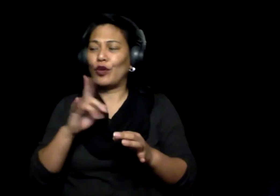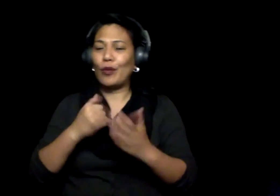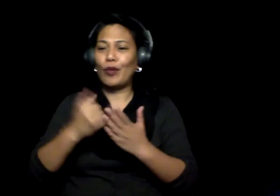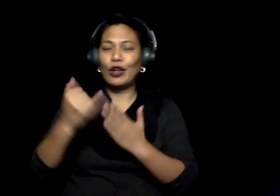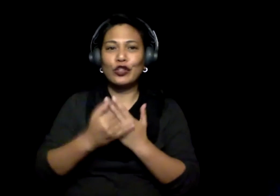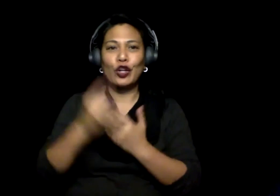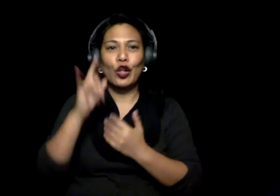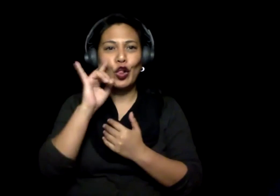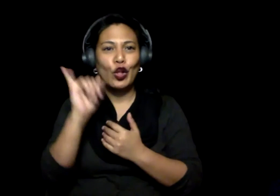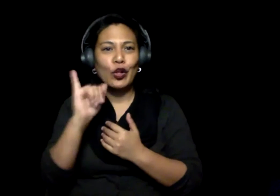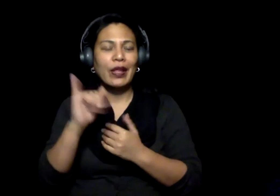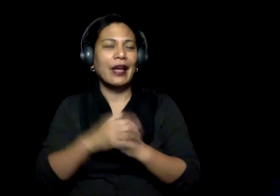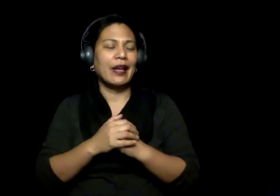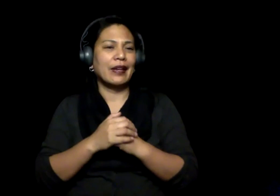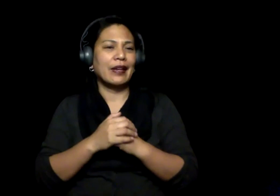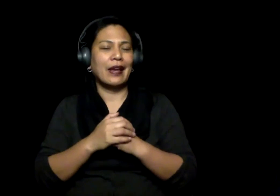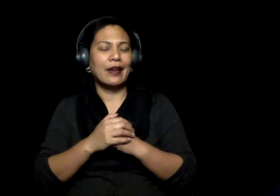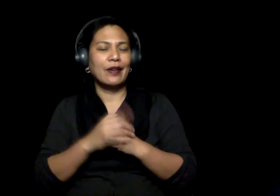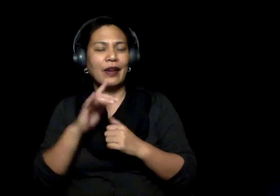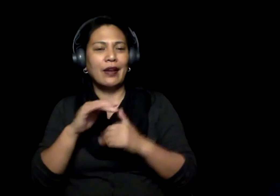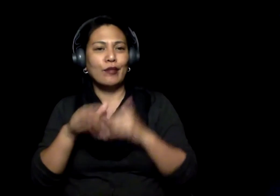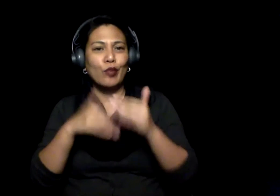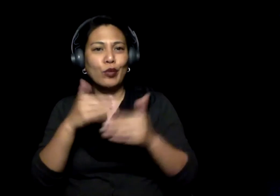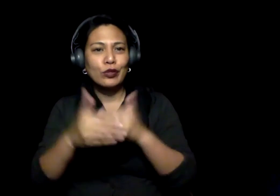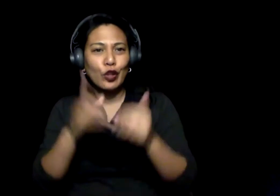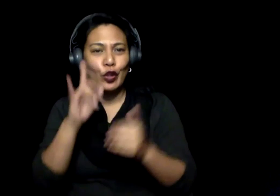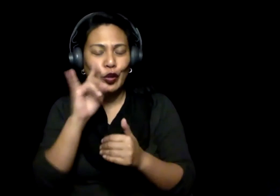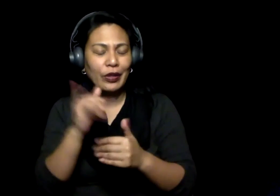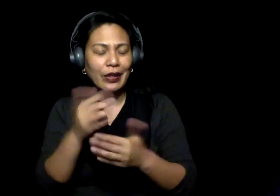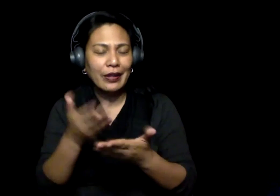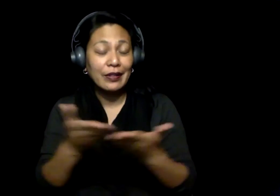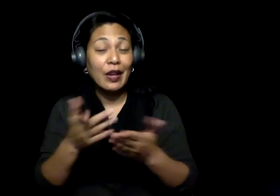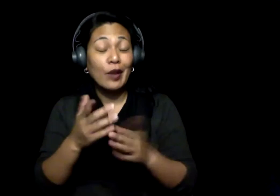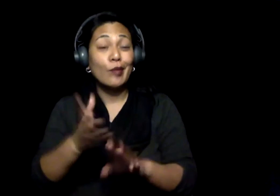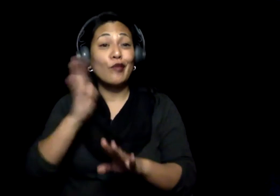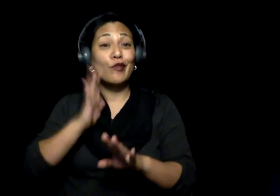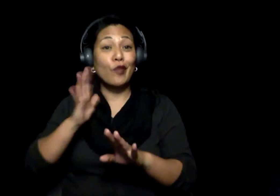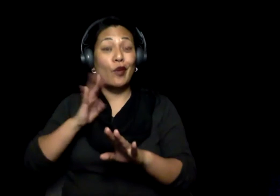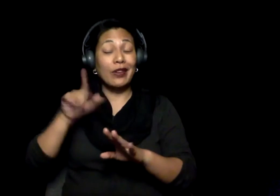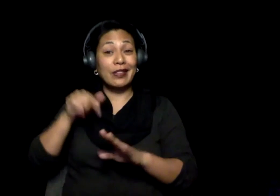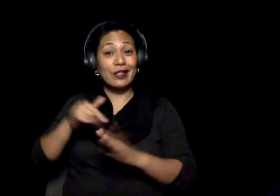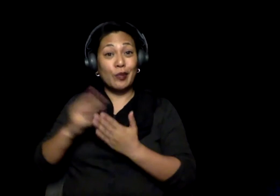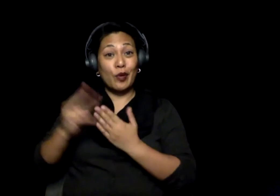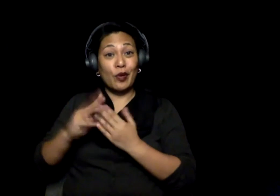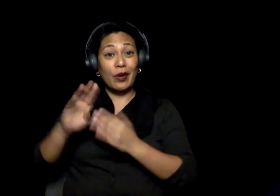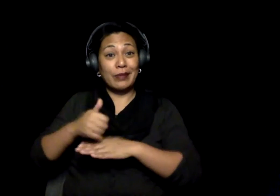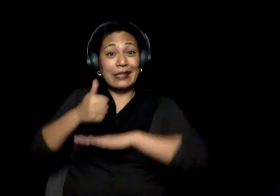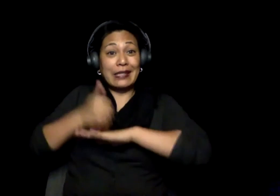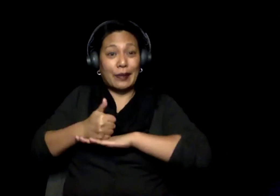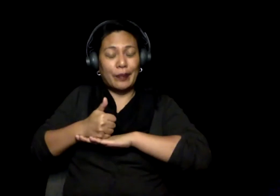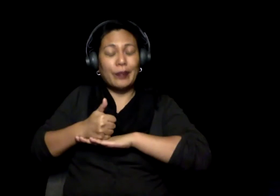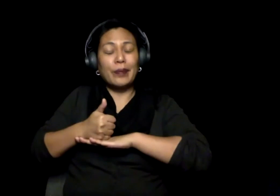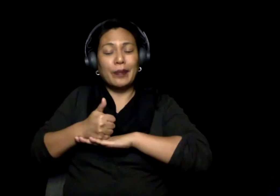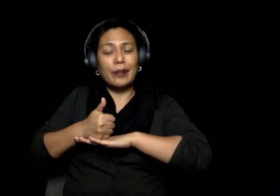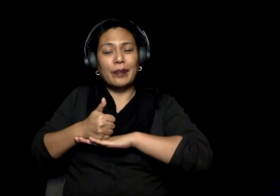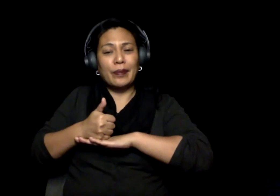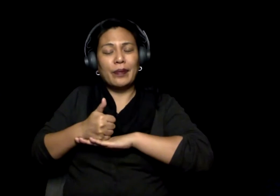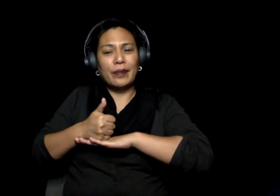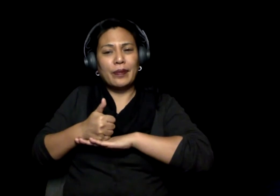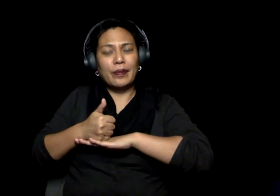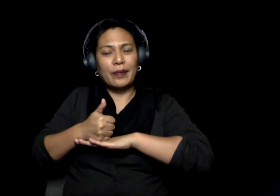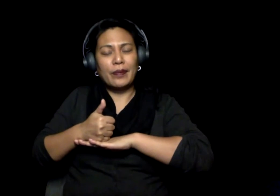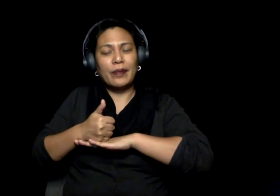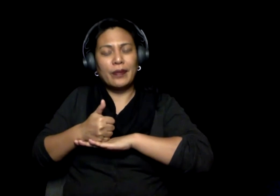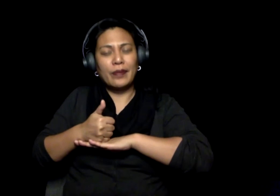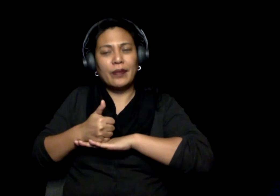think in the earlier days of this program, we had definitely sort of wanted programs